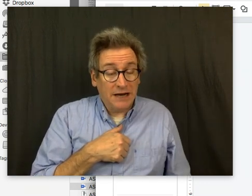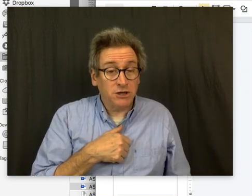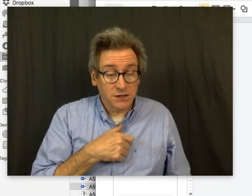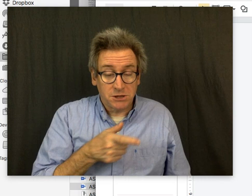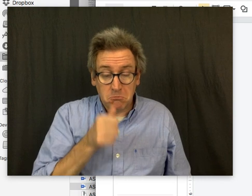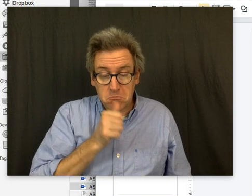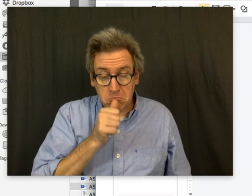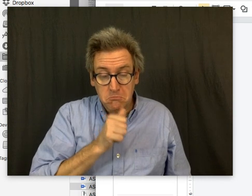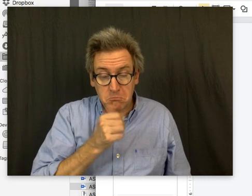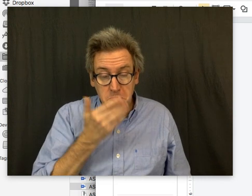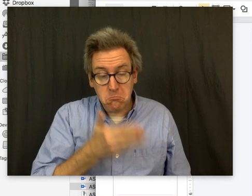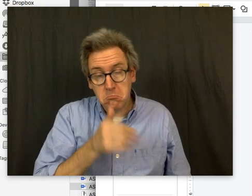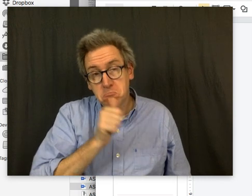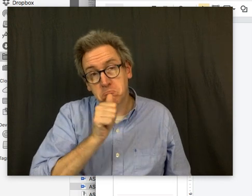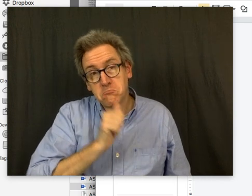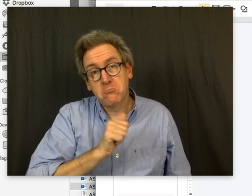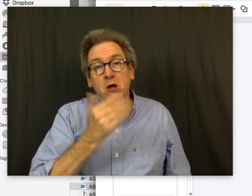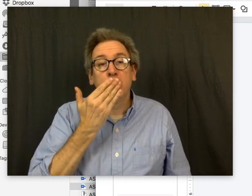Patience.